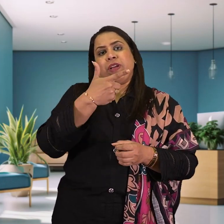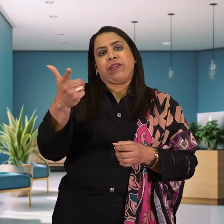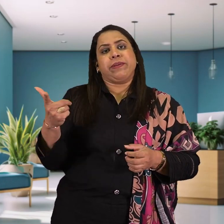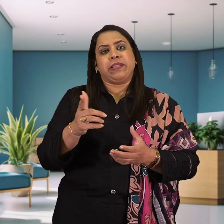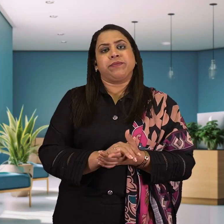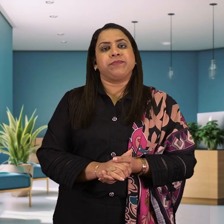for everyone.